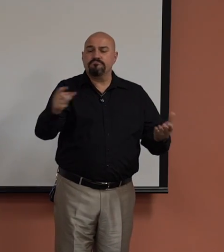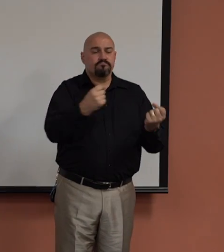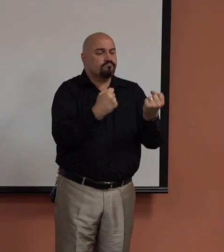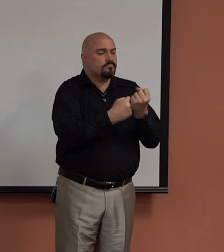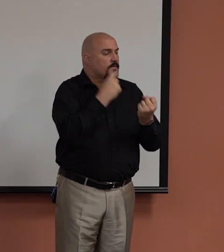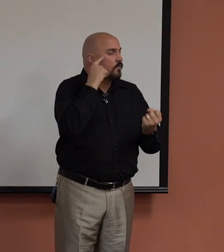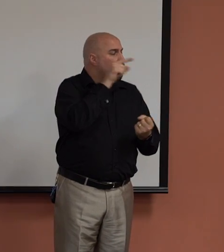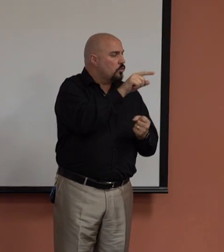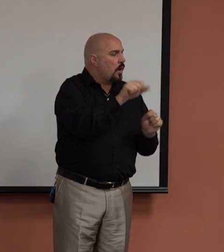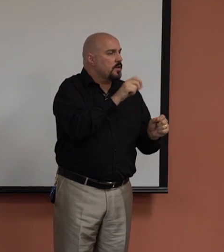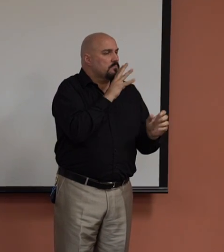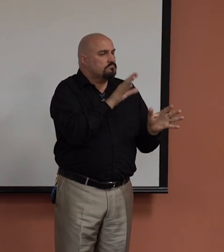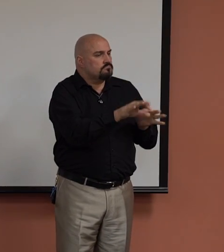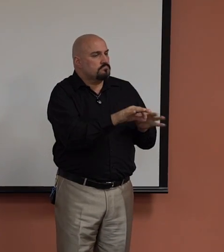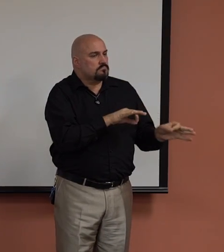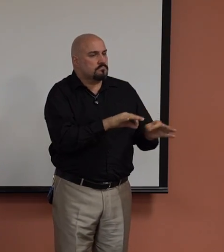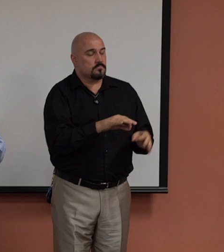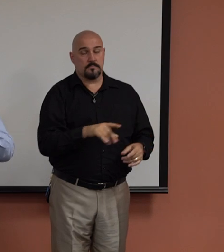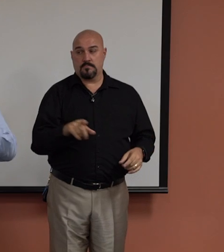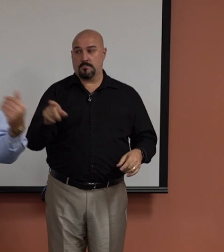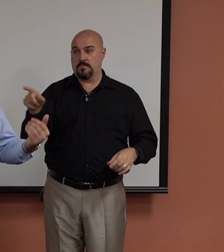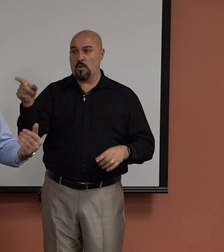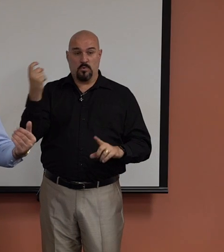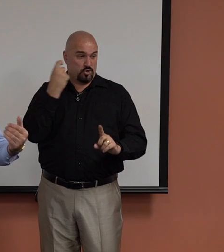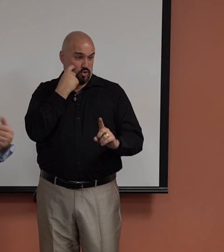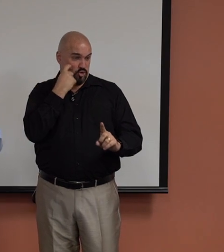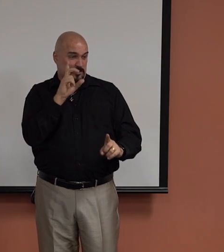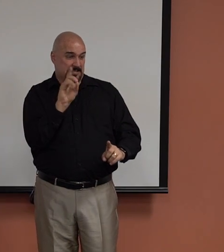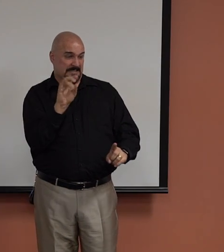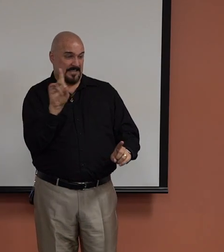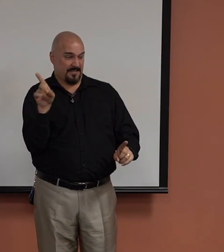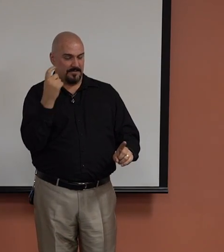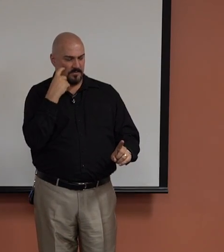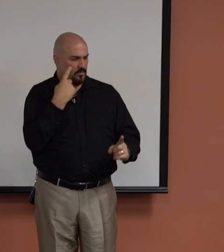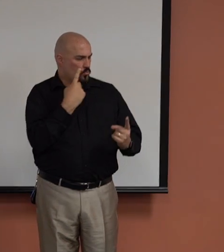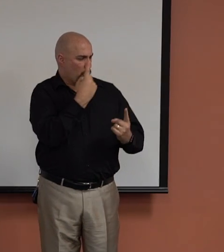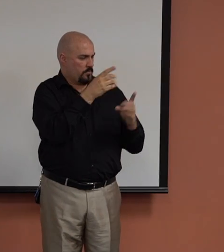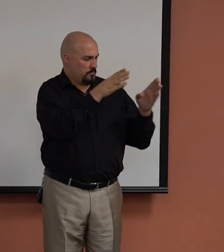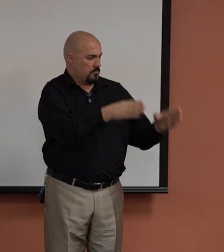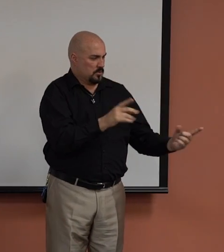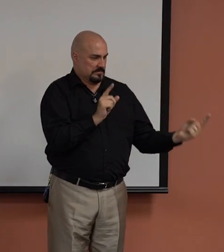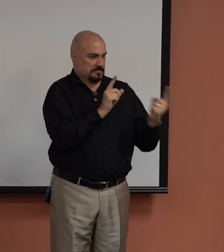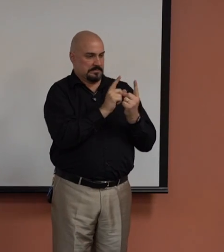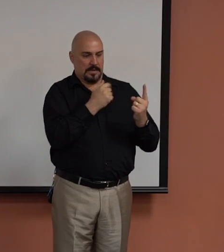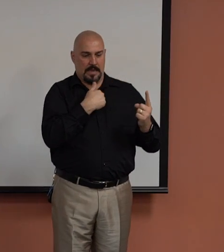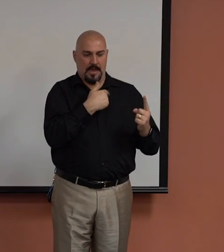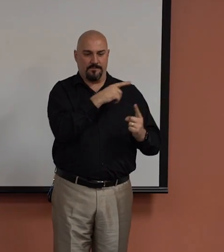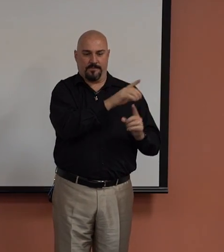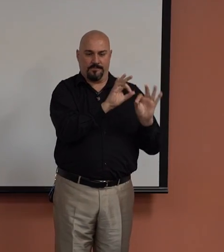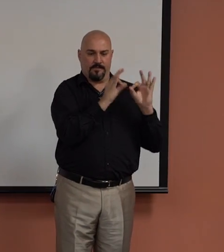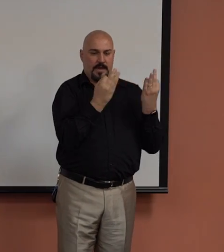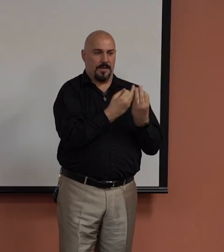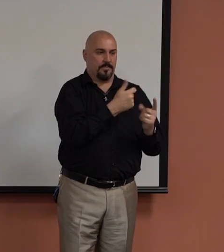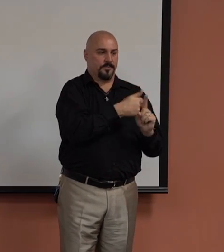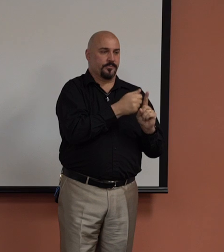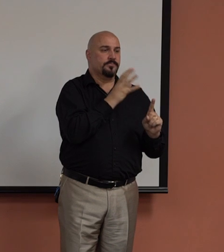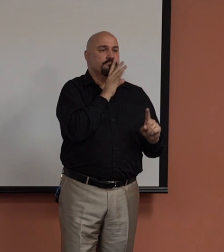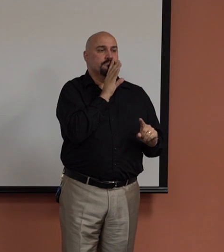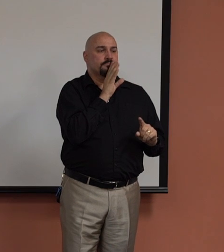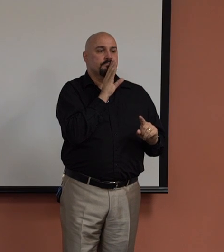did. Somebody consulted with me just the other day, said I'm working with a Spanish-speaking family,